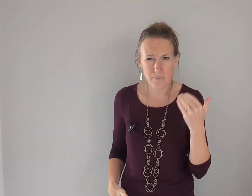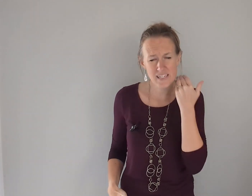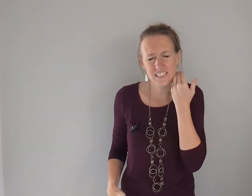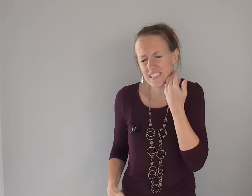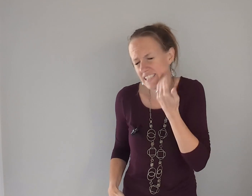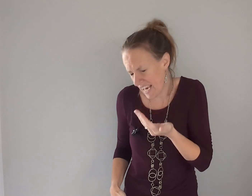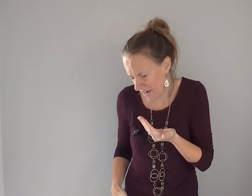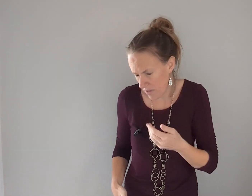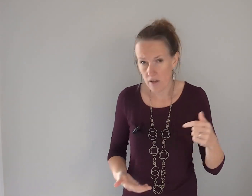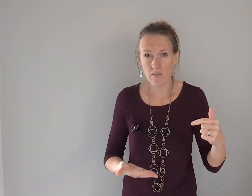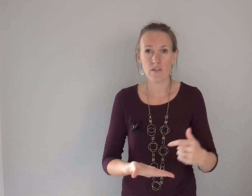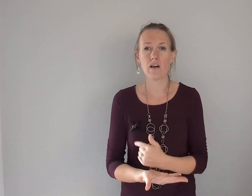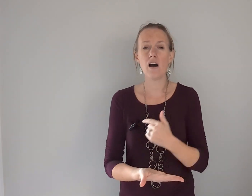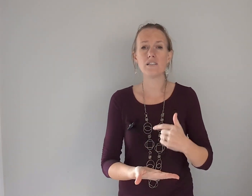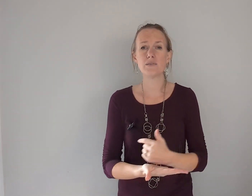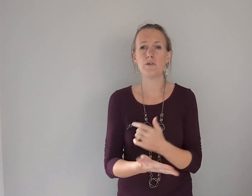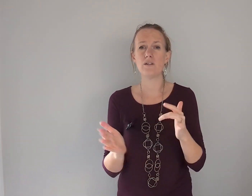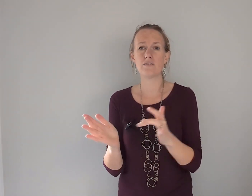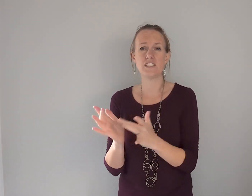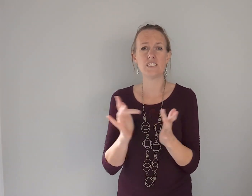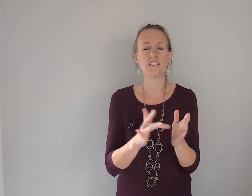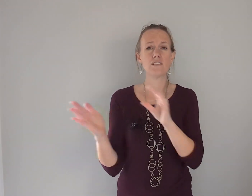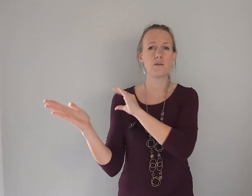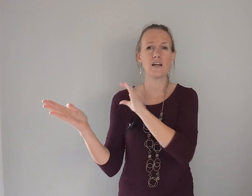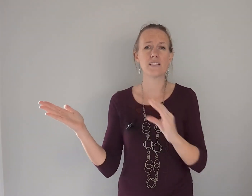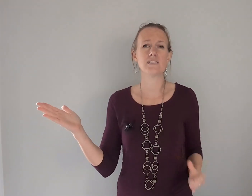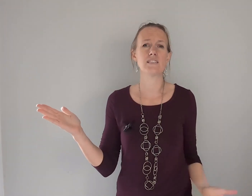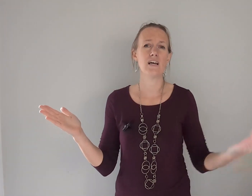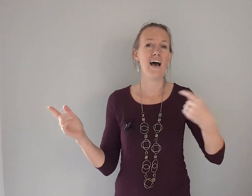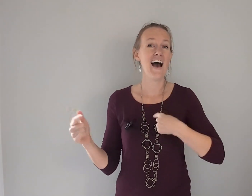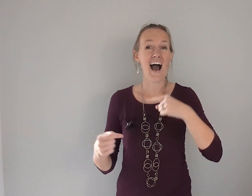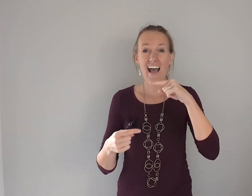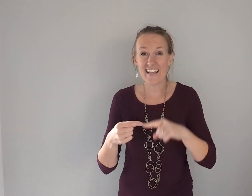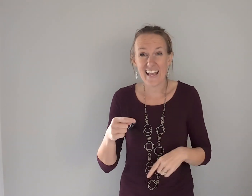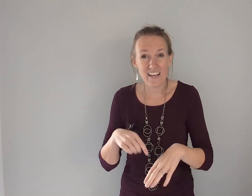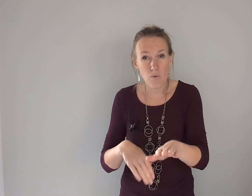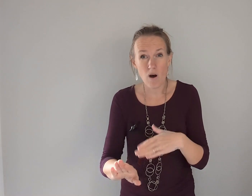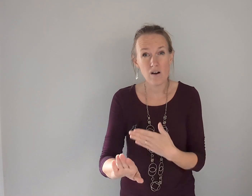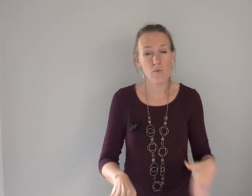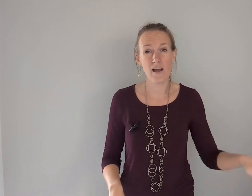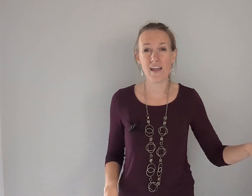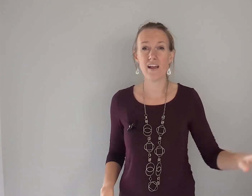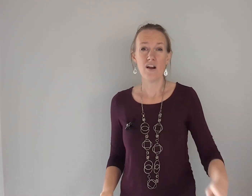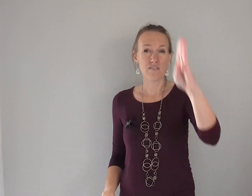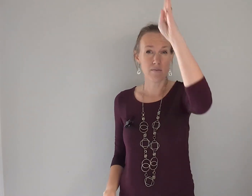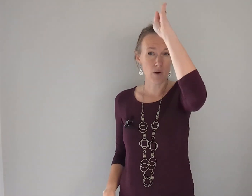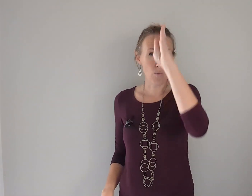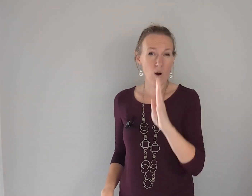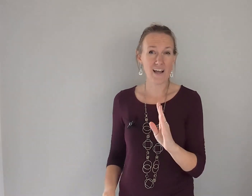be ashamed. The gospel of Jesus Christ. I can't walk away from the one